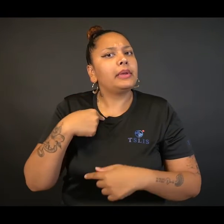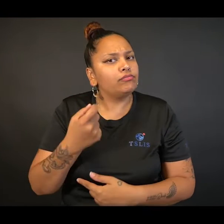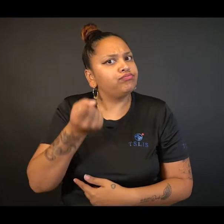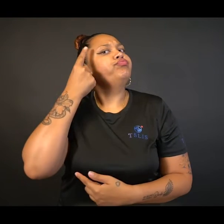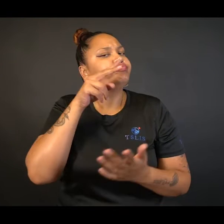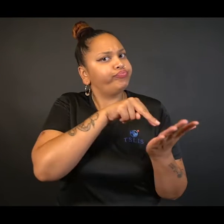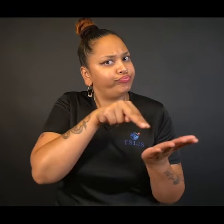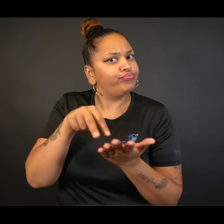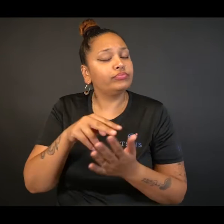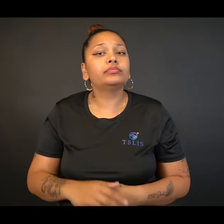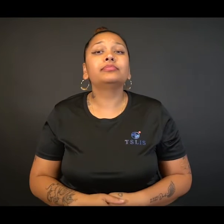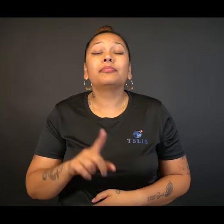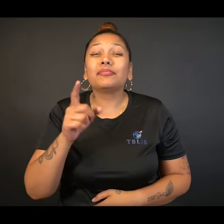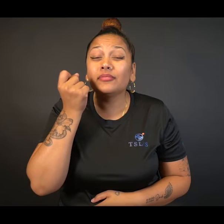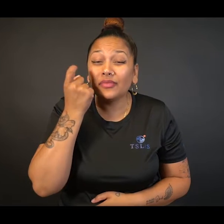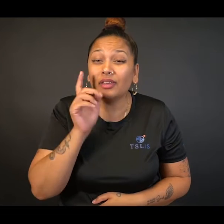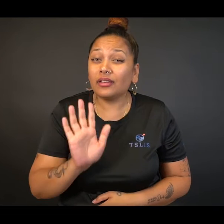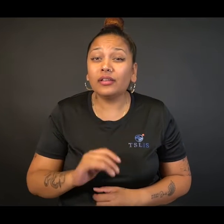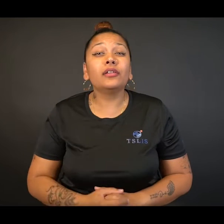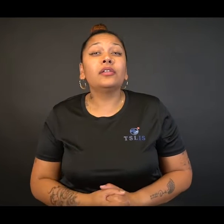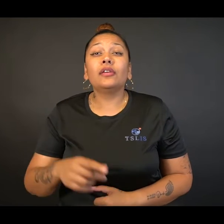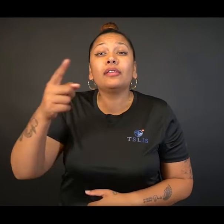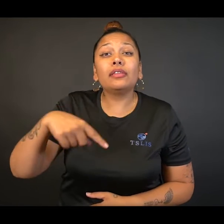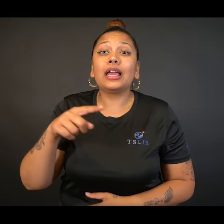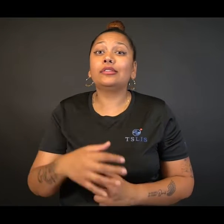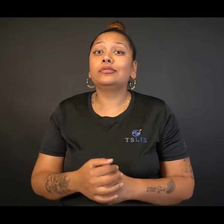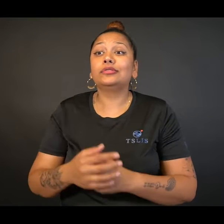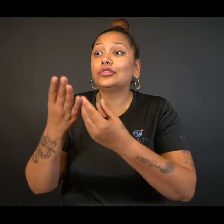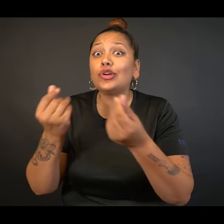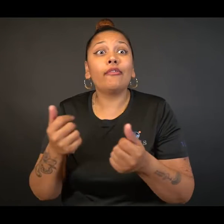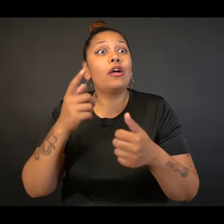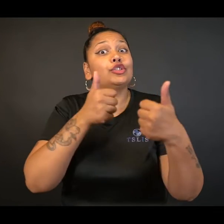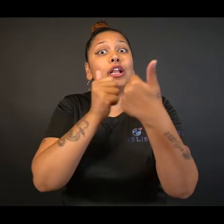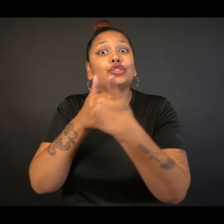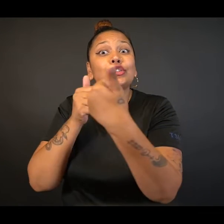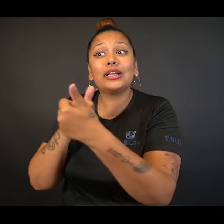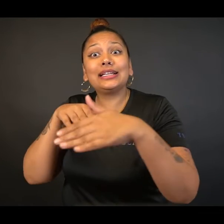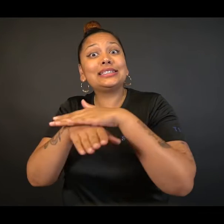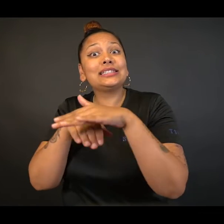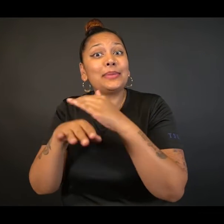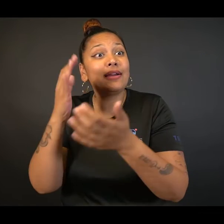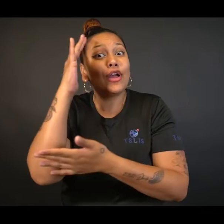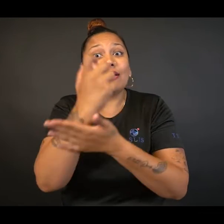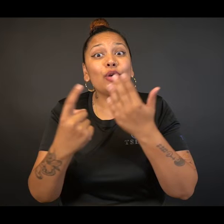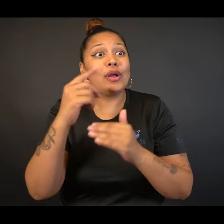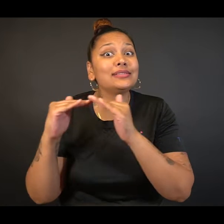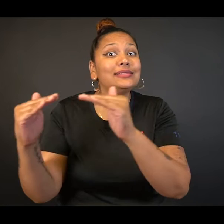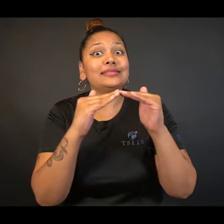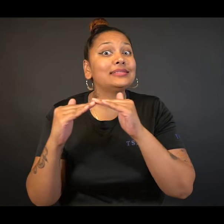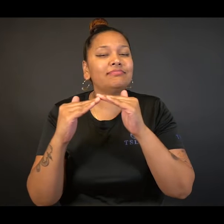reading, but they do not always solve the problem of access for everyone with a print